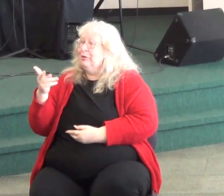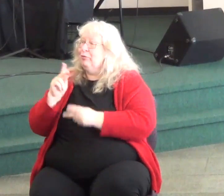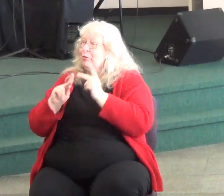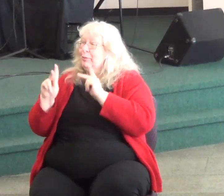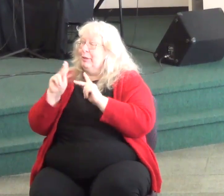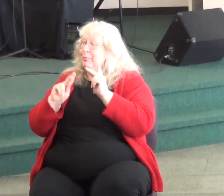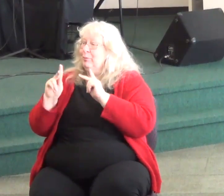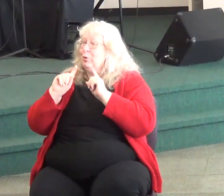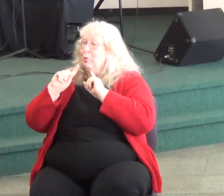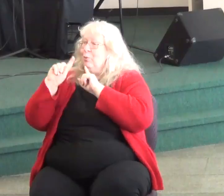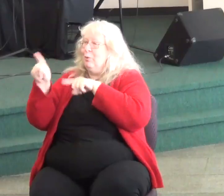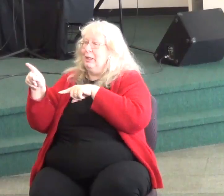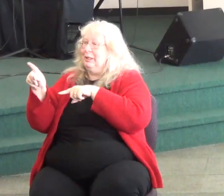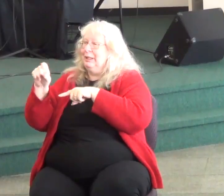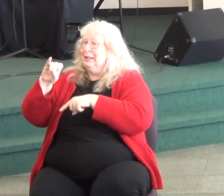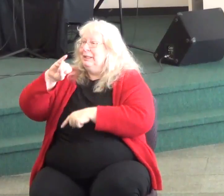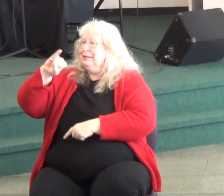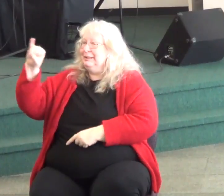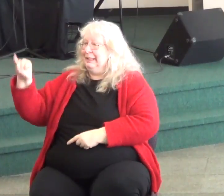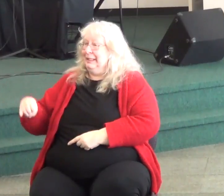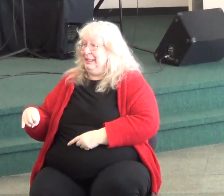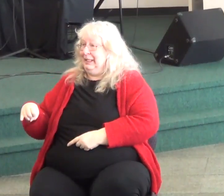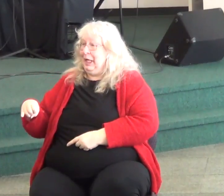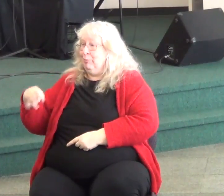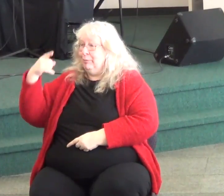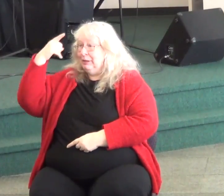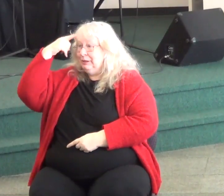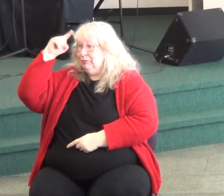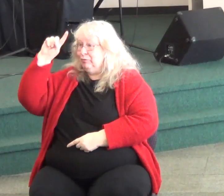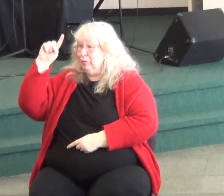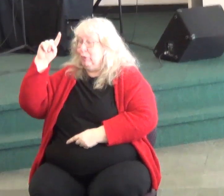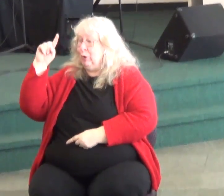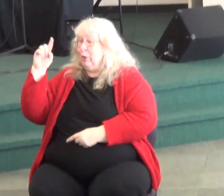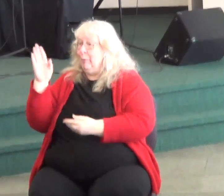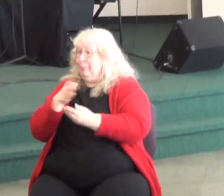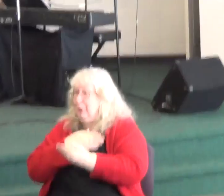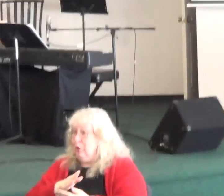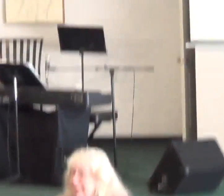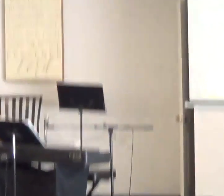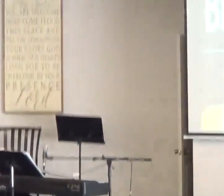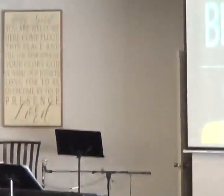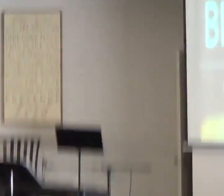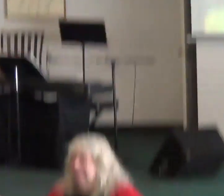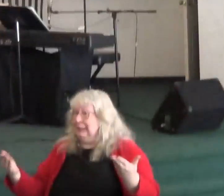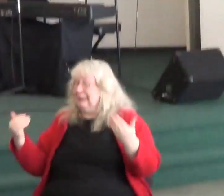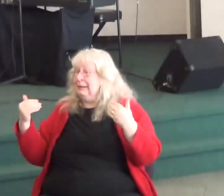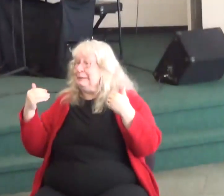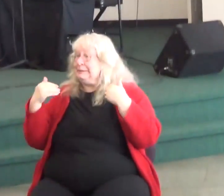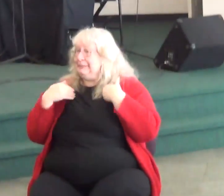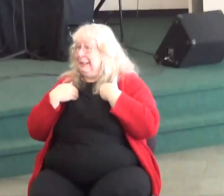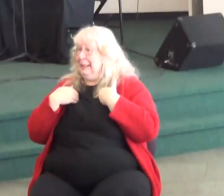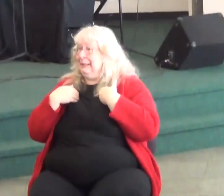10 inches. And Michelle's texting me all concerned and nervous. We may not make it back for